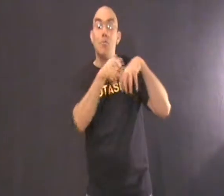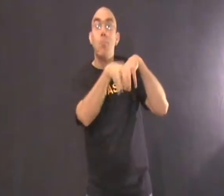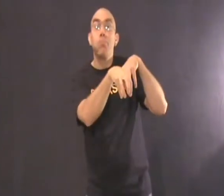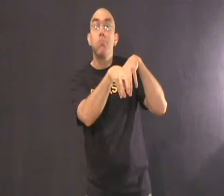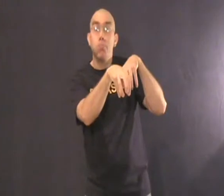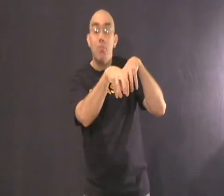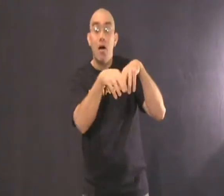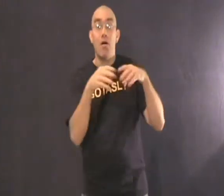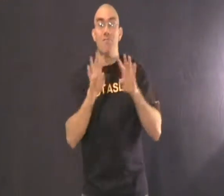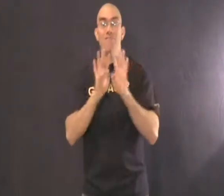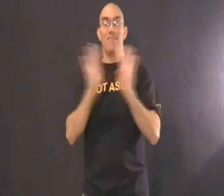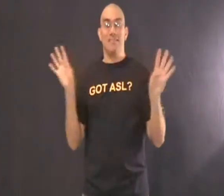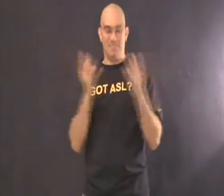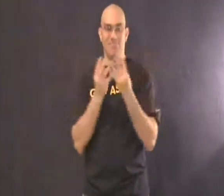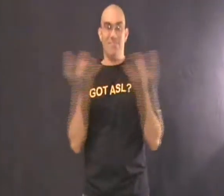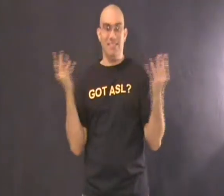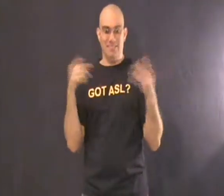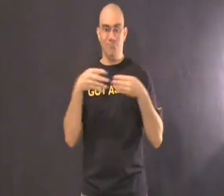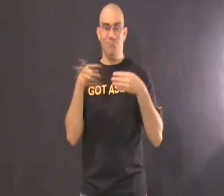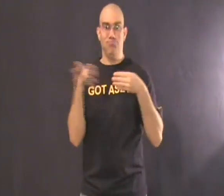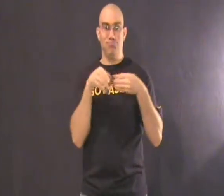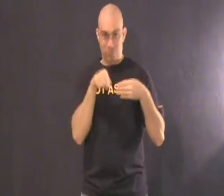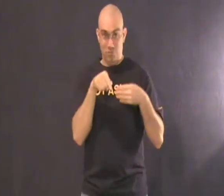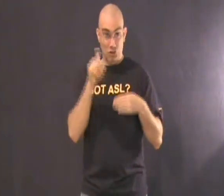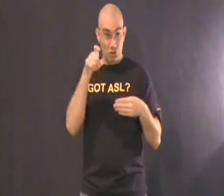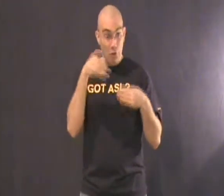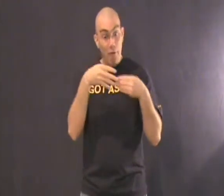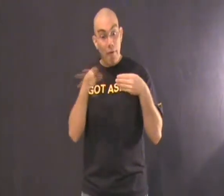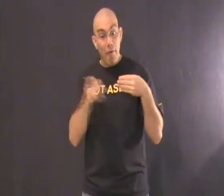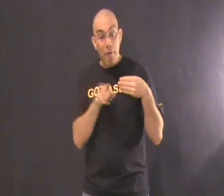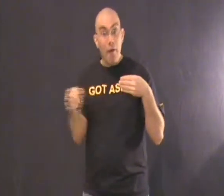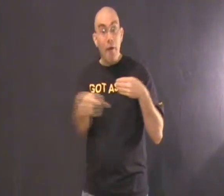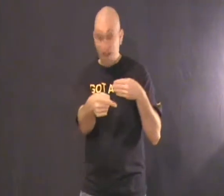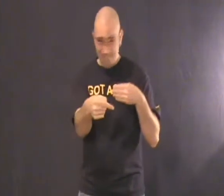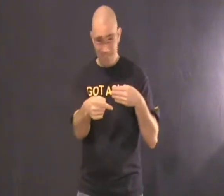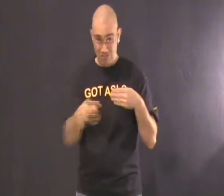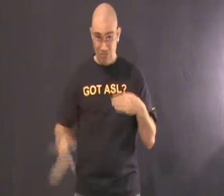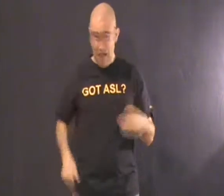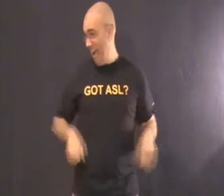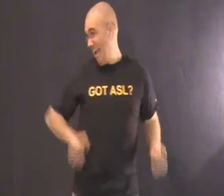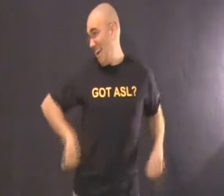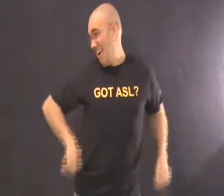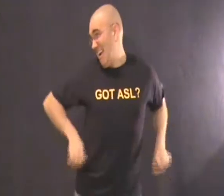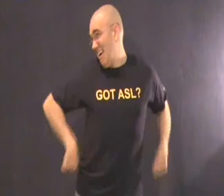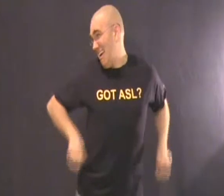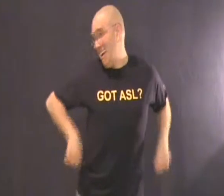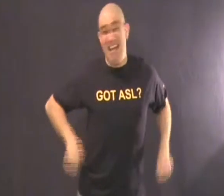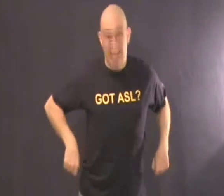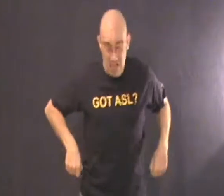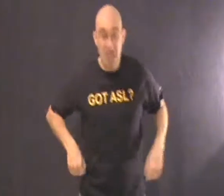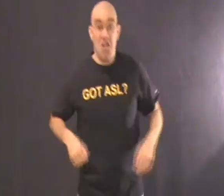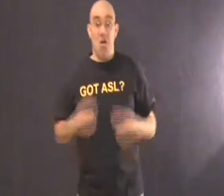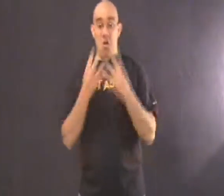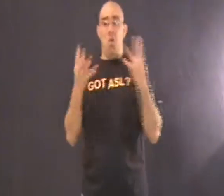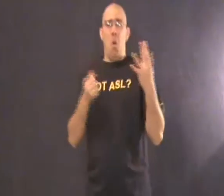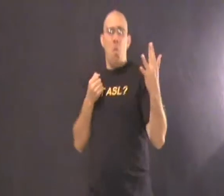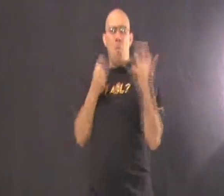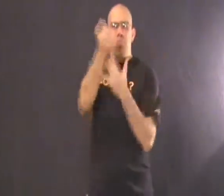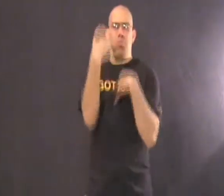There was a dog house in the back of the dog's house, and of course a fence there. And of course it had a gate that the dog could have gone through.